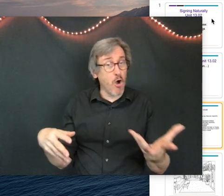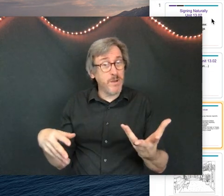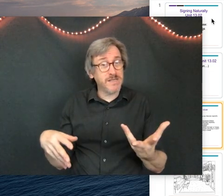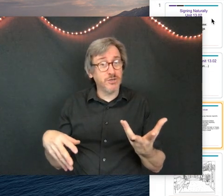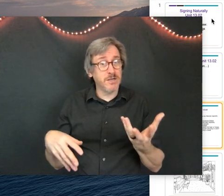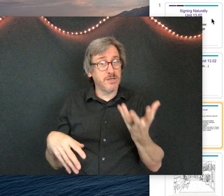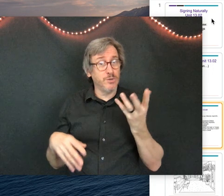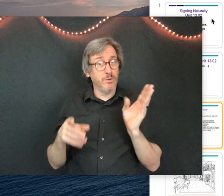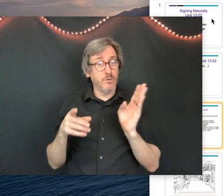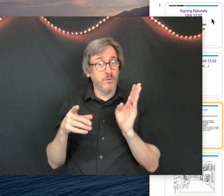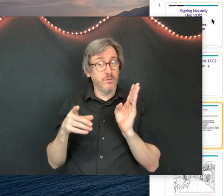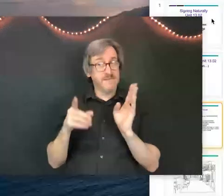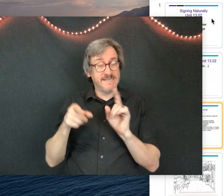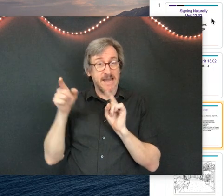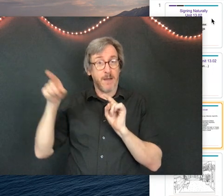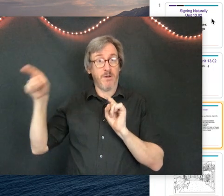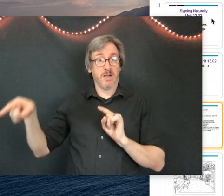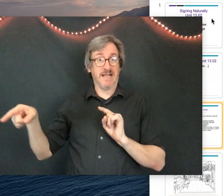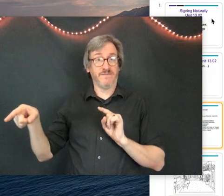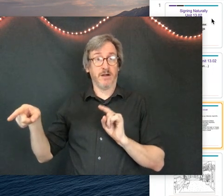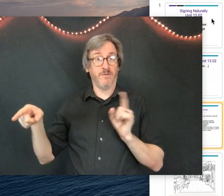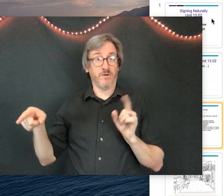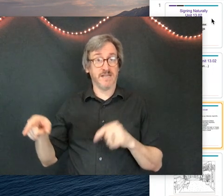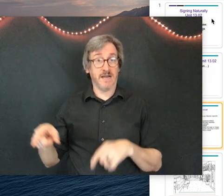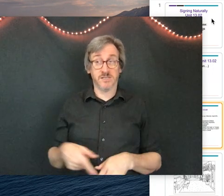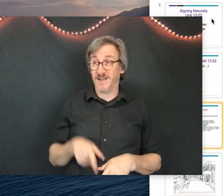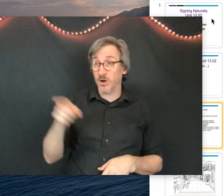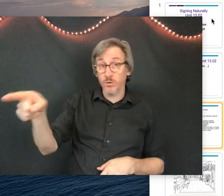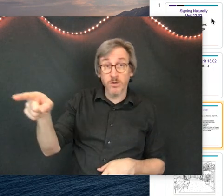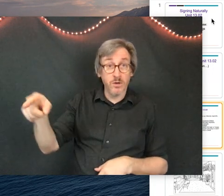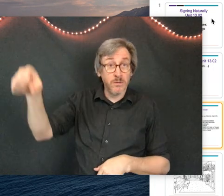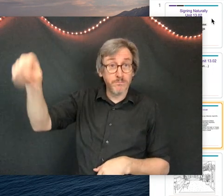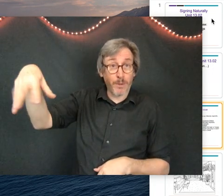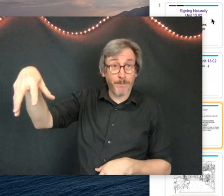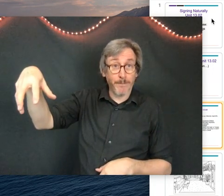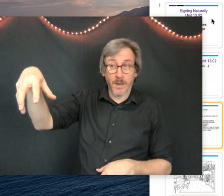It's always good to set up a classifier before you sign it. Because if I go,